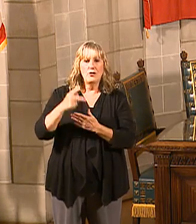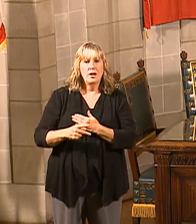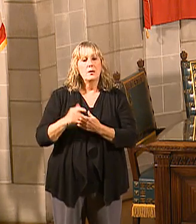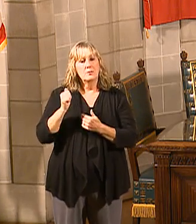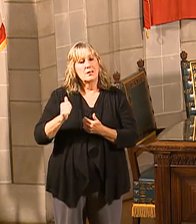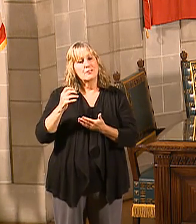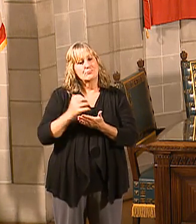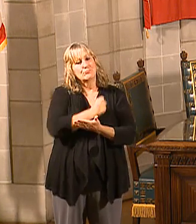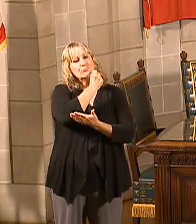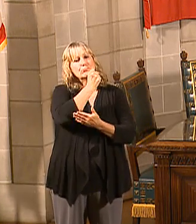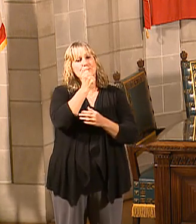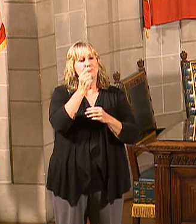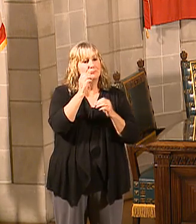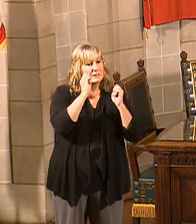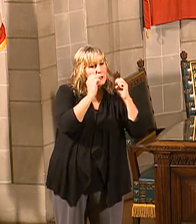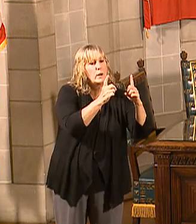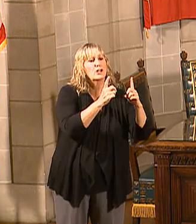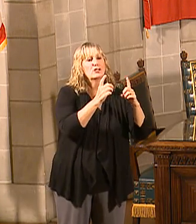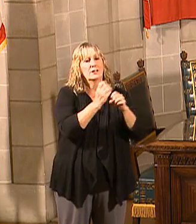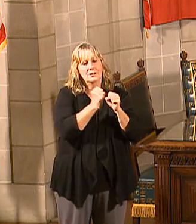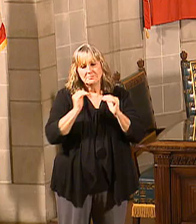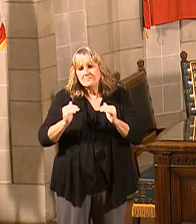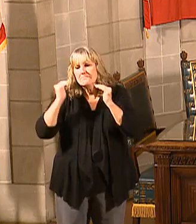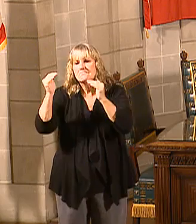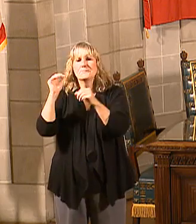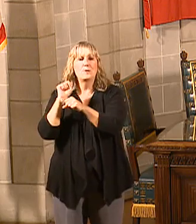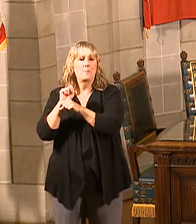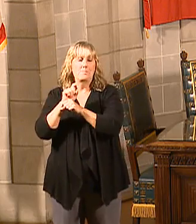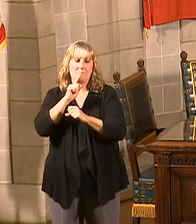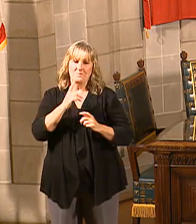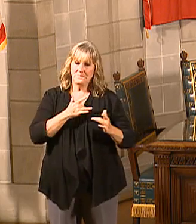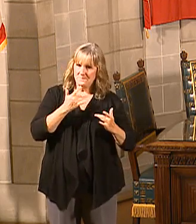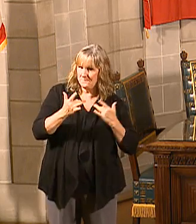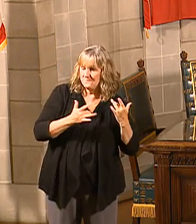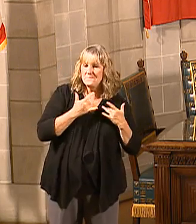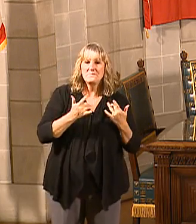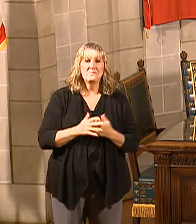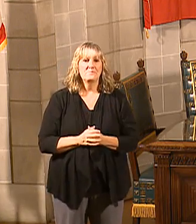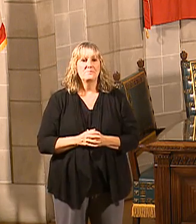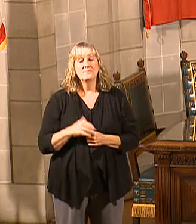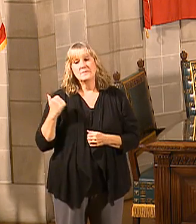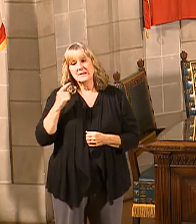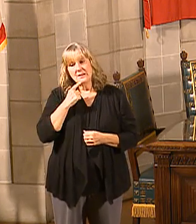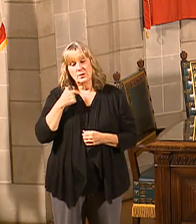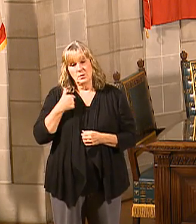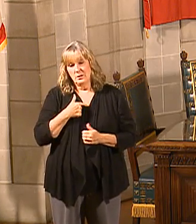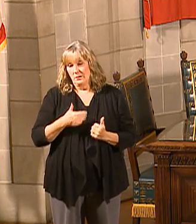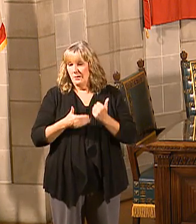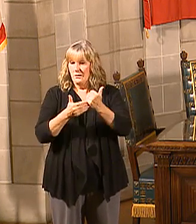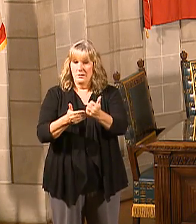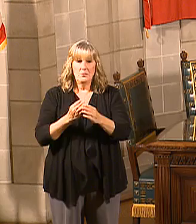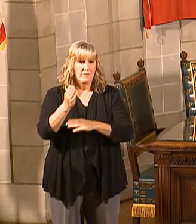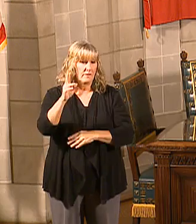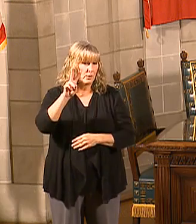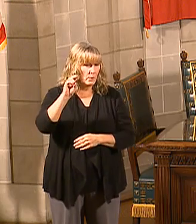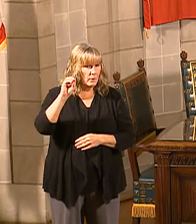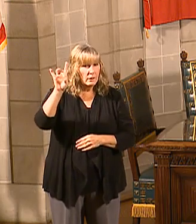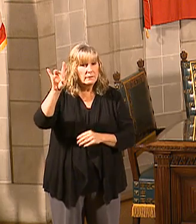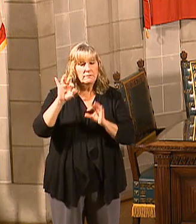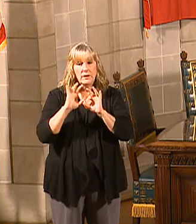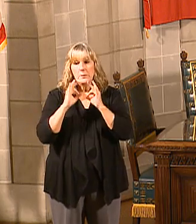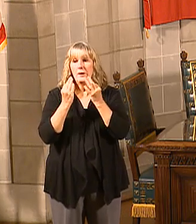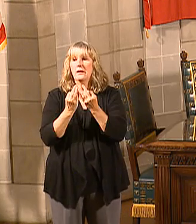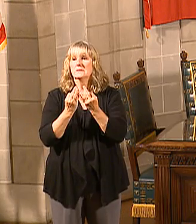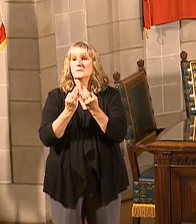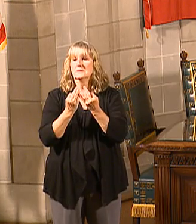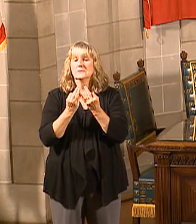potential, get that education, get that next best job. It really is exciting. And as Stephanie was saying, we've been able to help out 208 families out